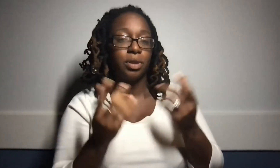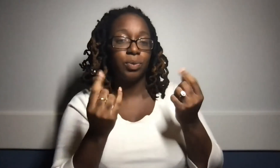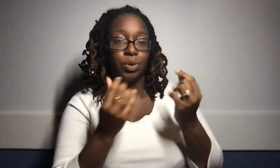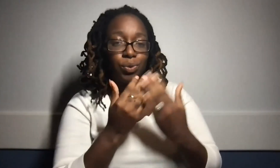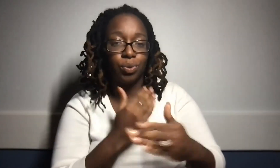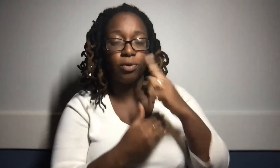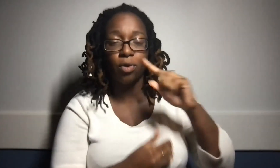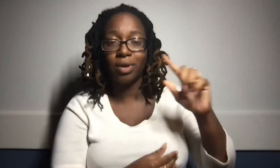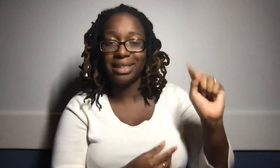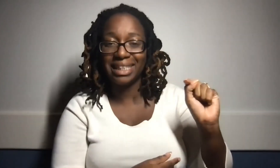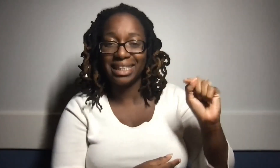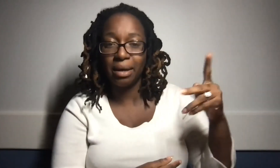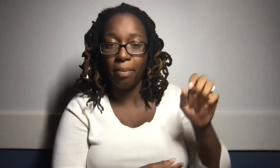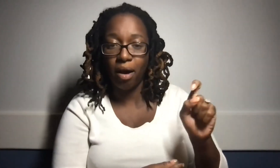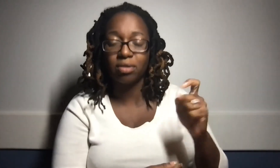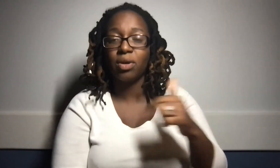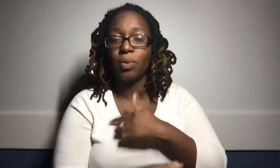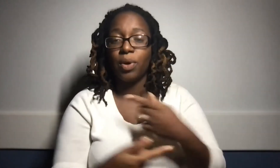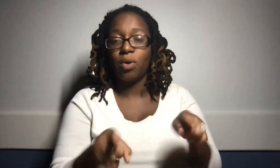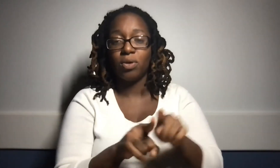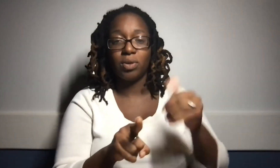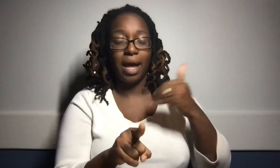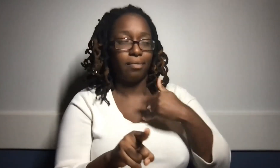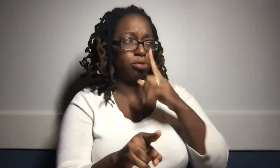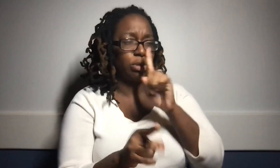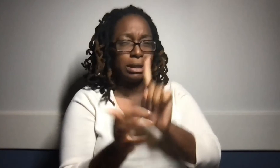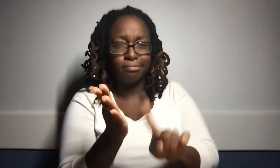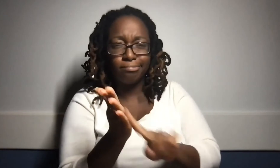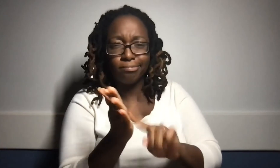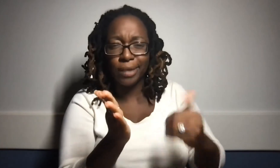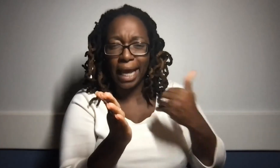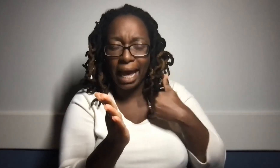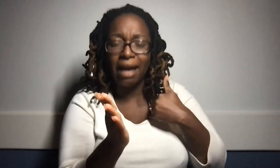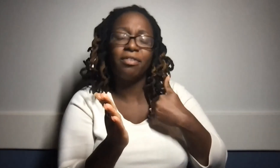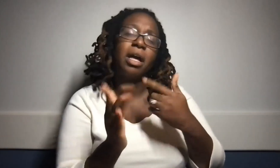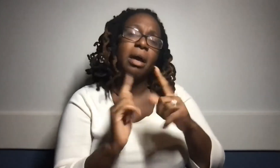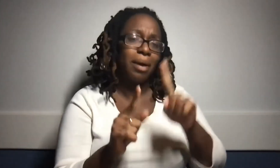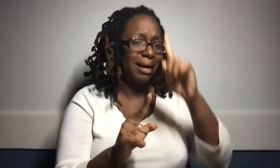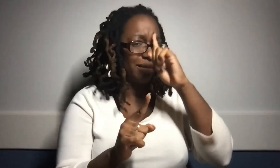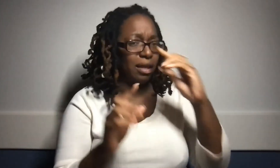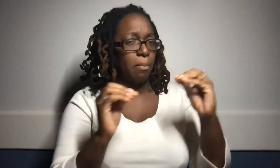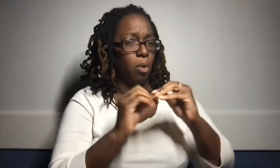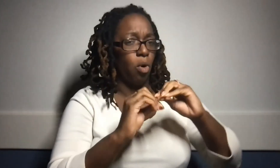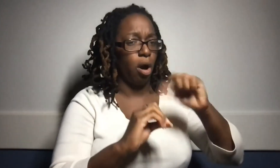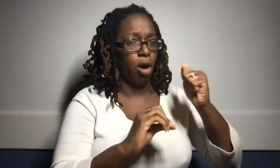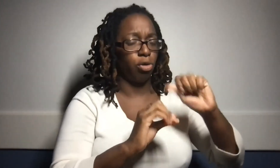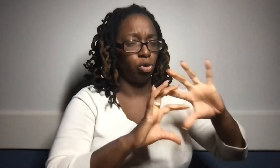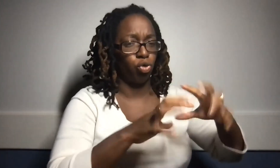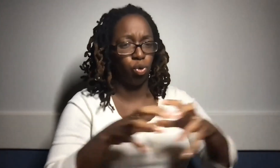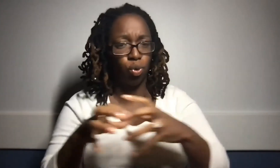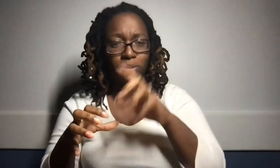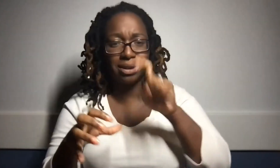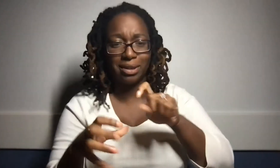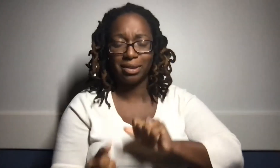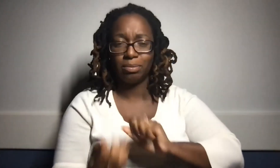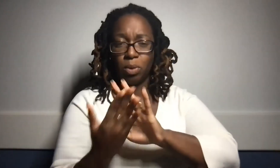populations. There's currently a Department of Defense study underway, but it should be broadened to other populations. And the last thing I'll say is we just need